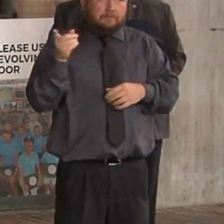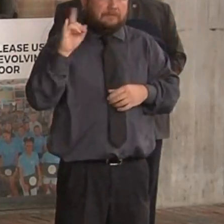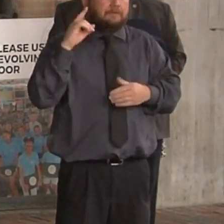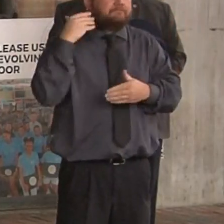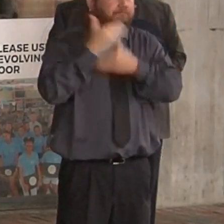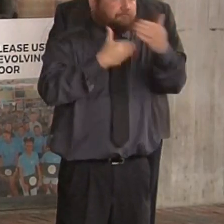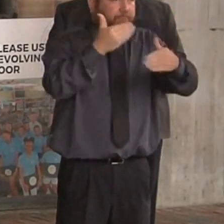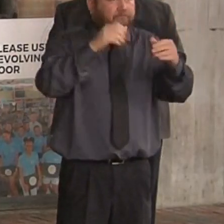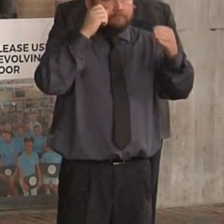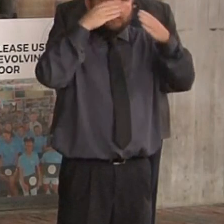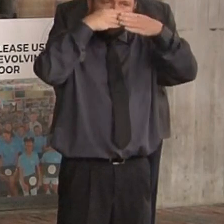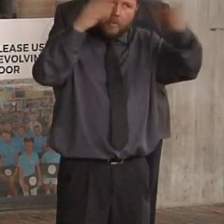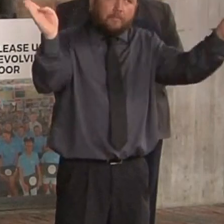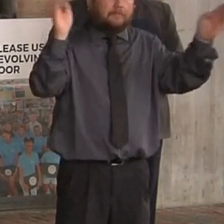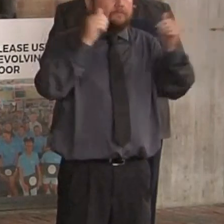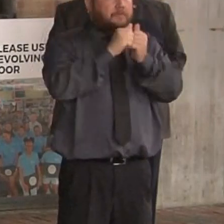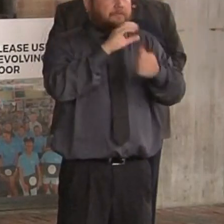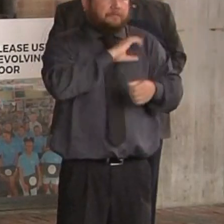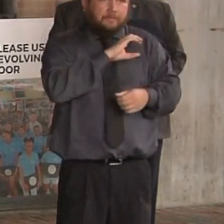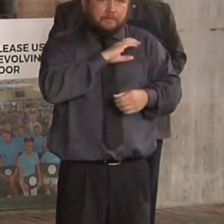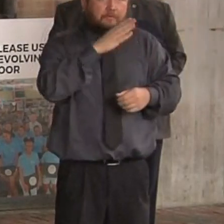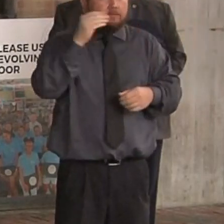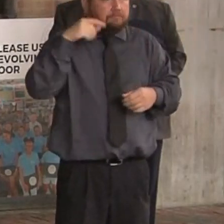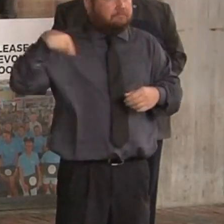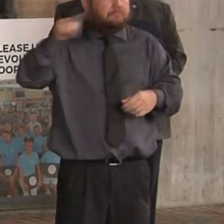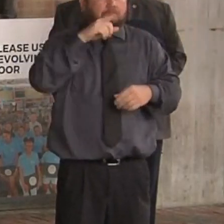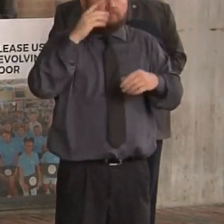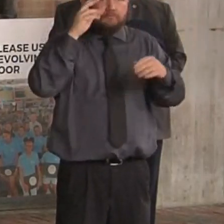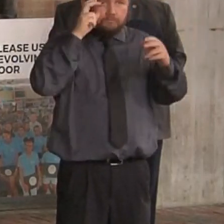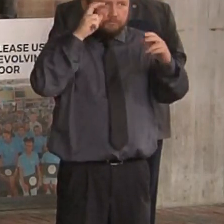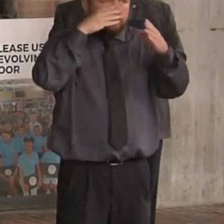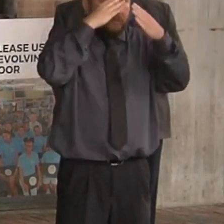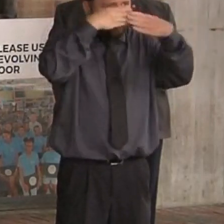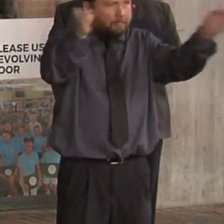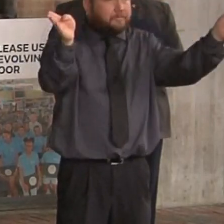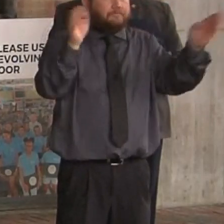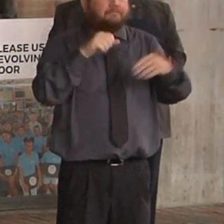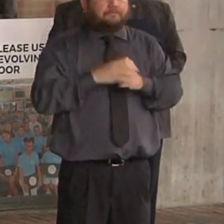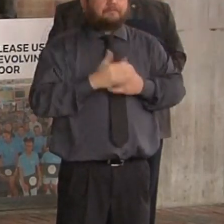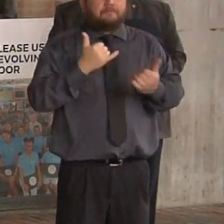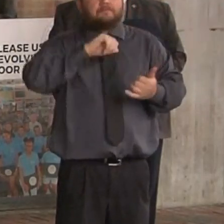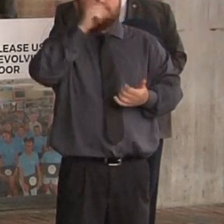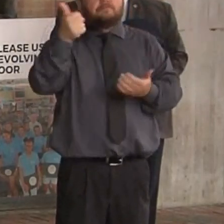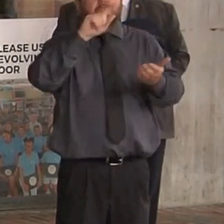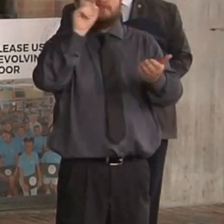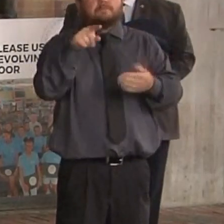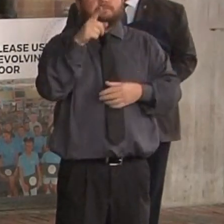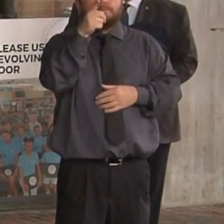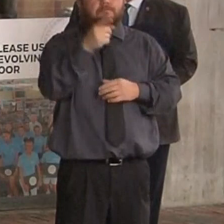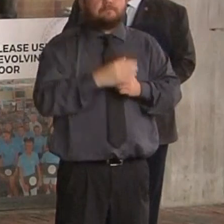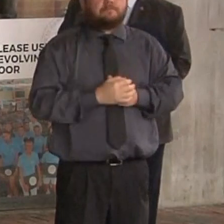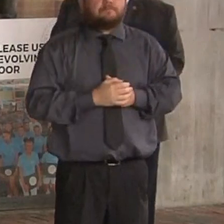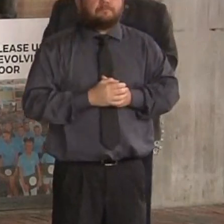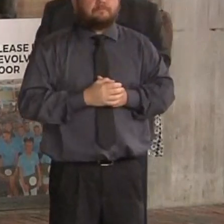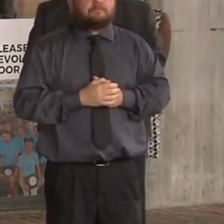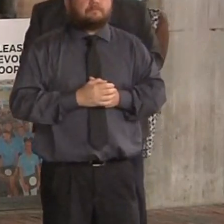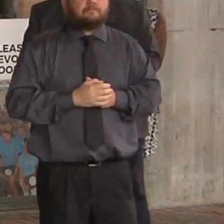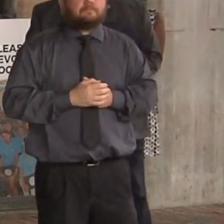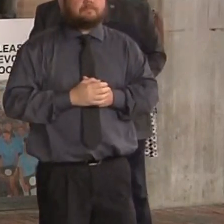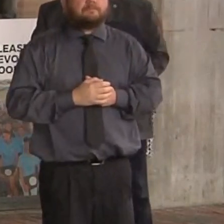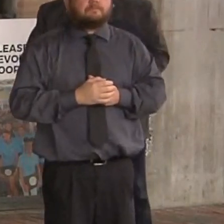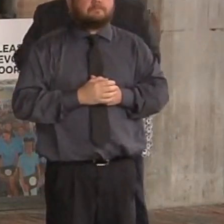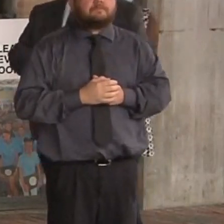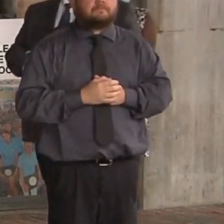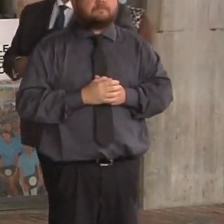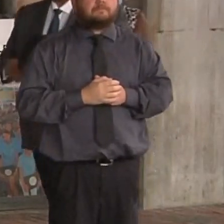What do you want? You ask me. I was just asking Commissioner what he thinks of these possible reforms and the impact on the budget. Let me just answer right now. I mean, if to go,